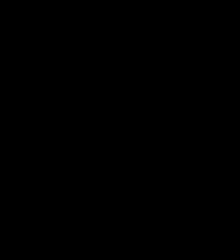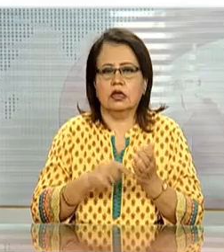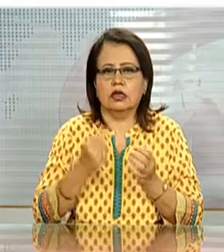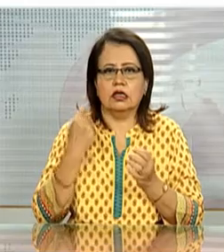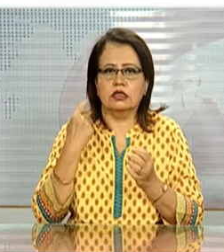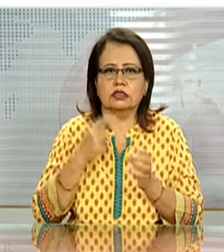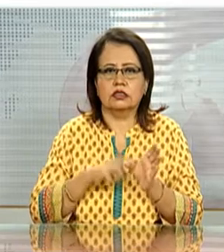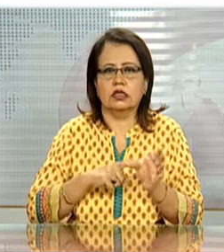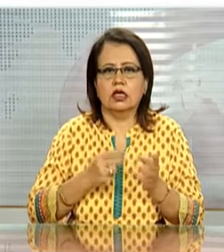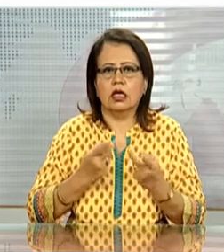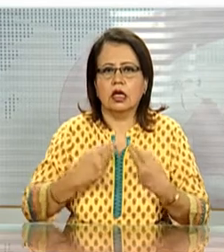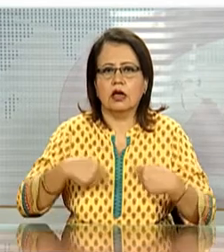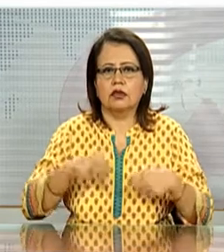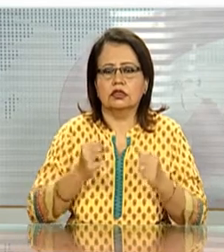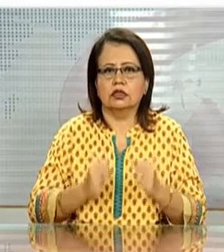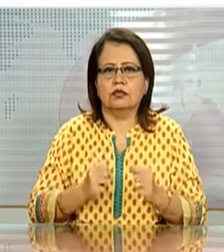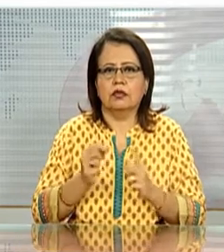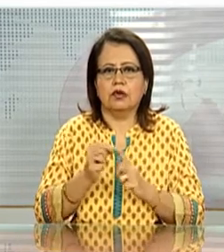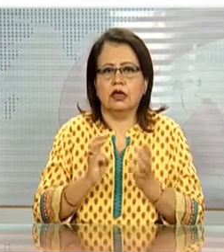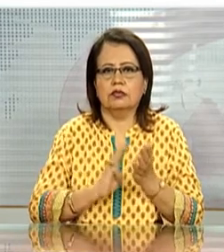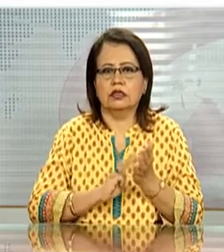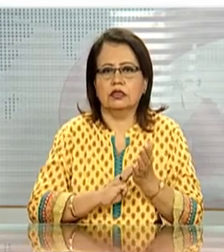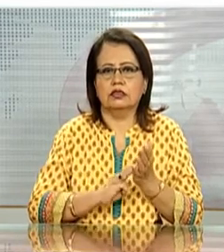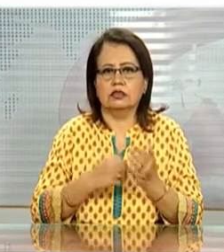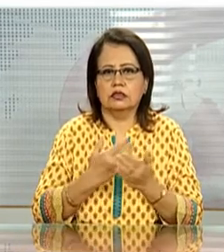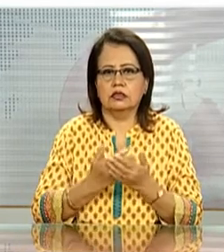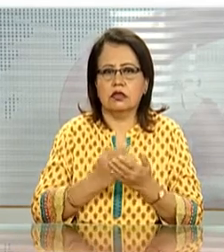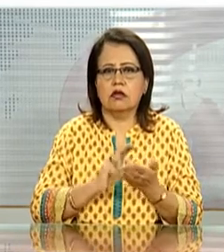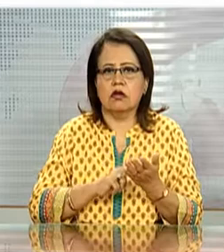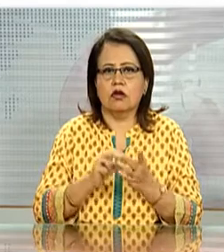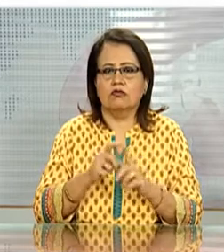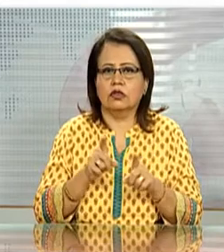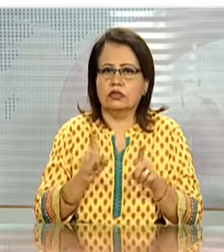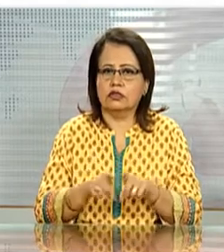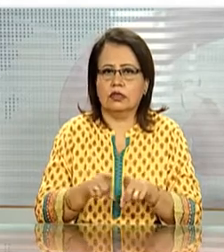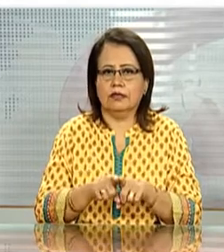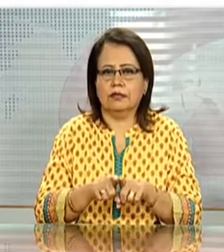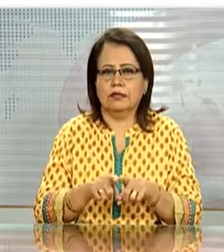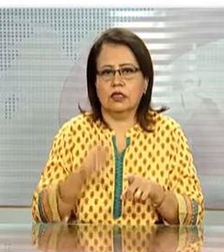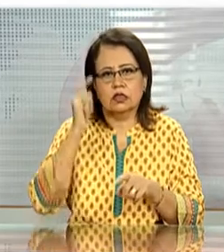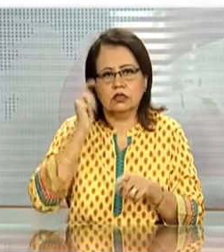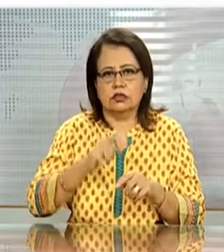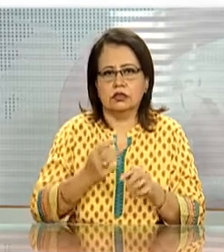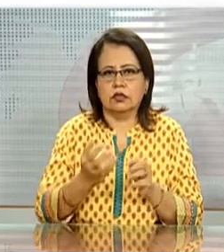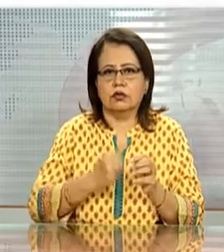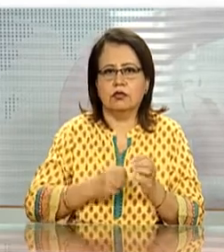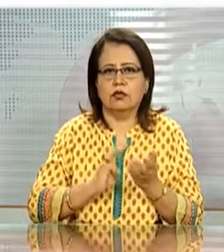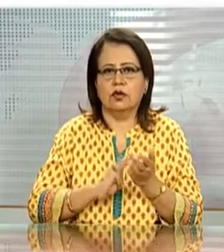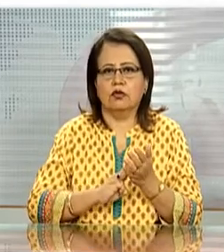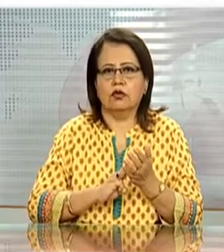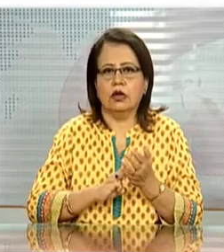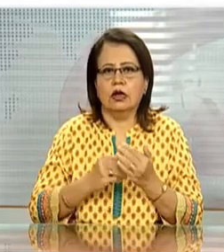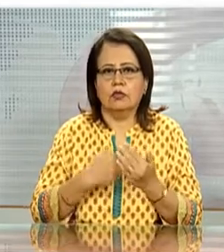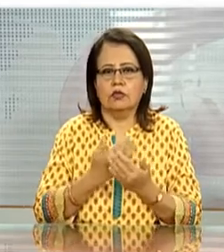and the union cabinet ched by Prime Minister Modi has given its nod for the same the decision is expected to give